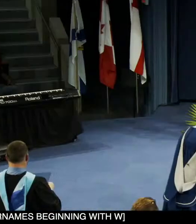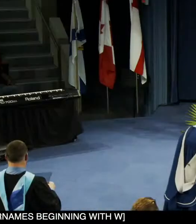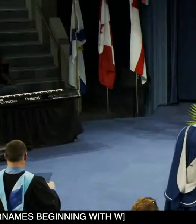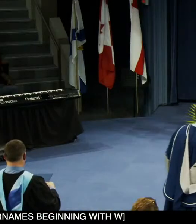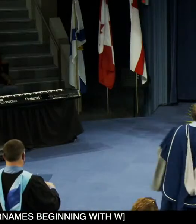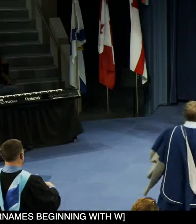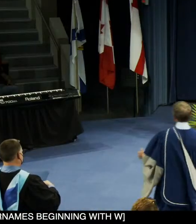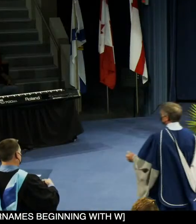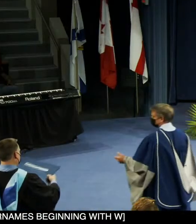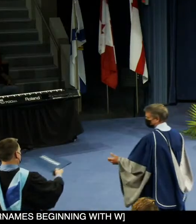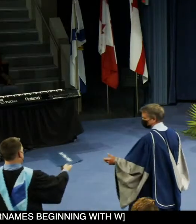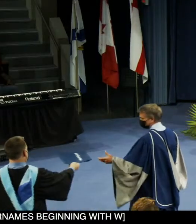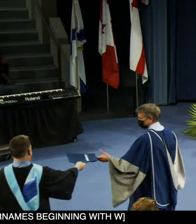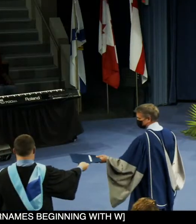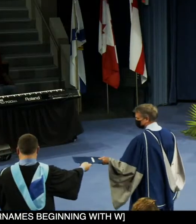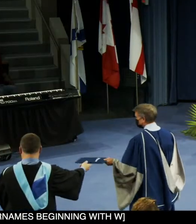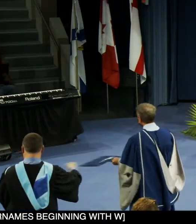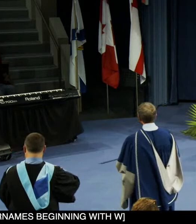Keisha Wilmot.